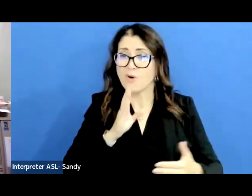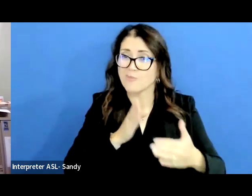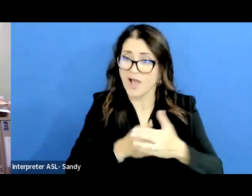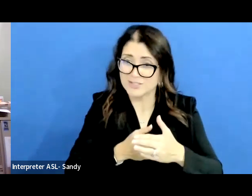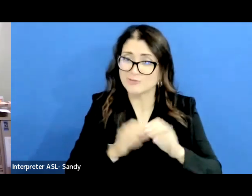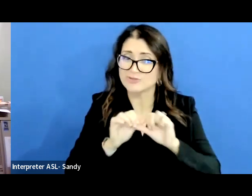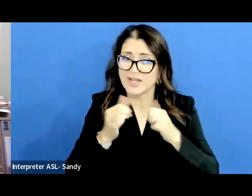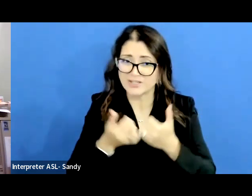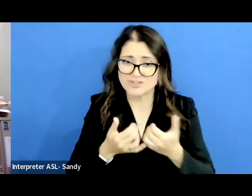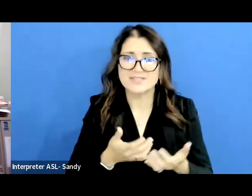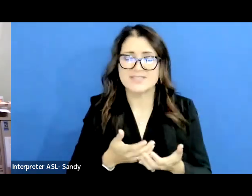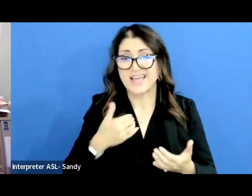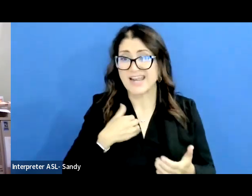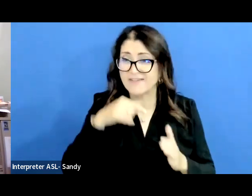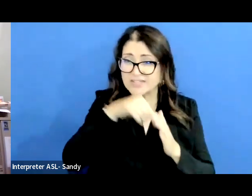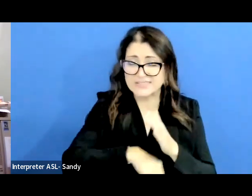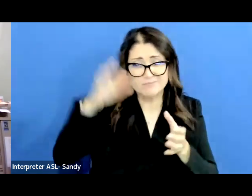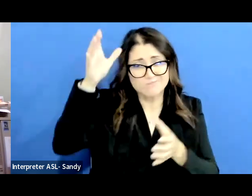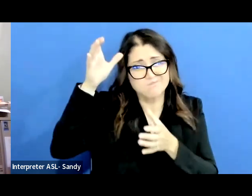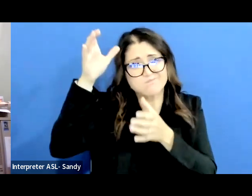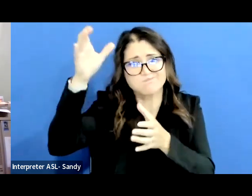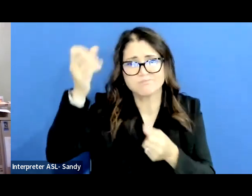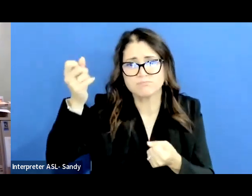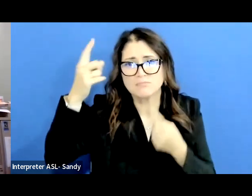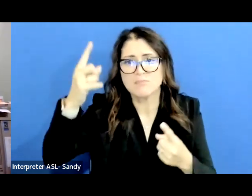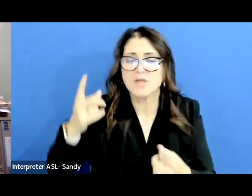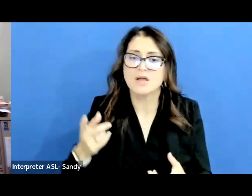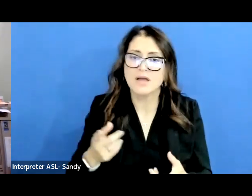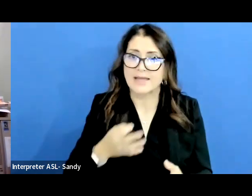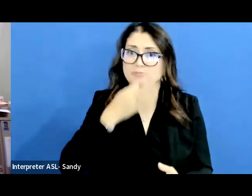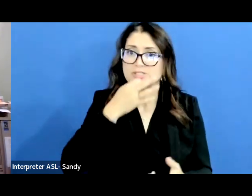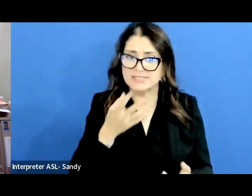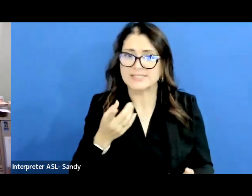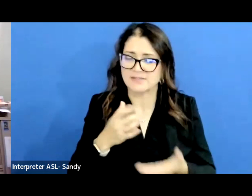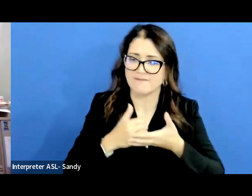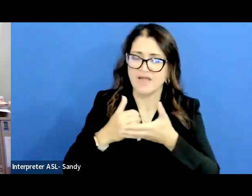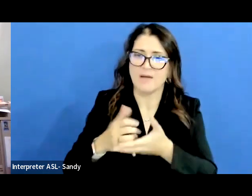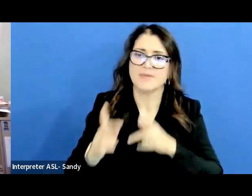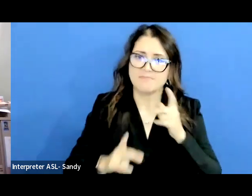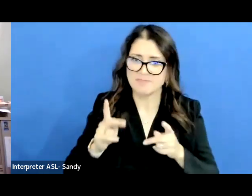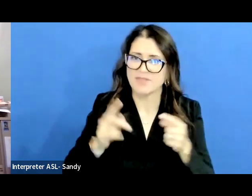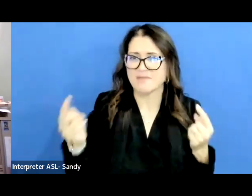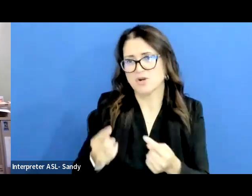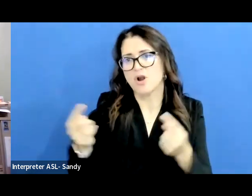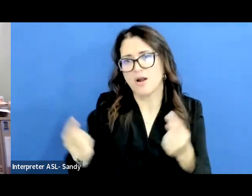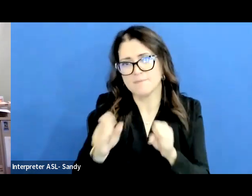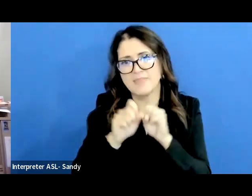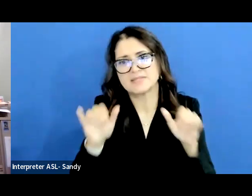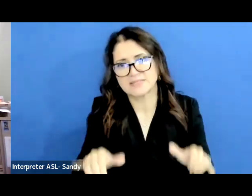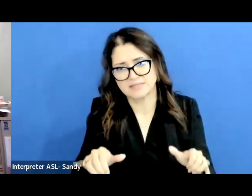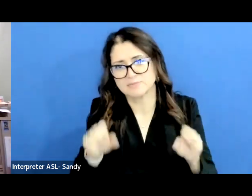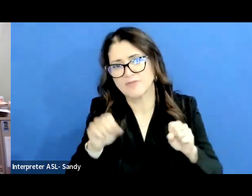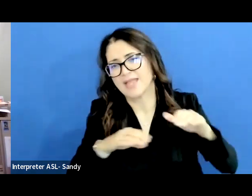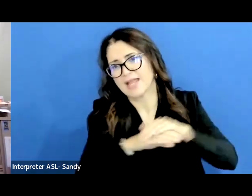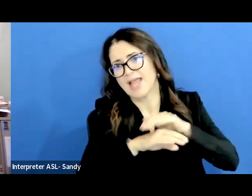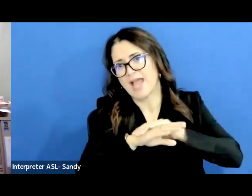deep understanding and expertise of helping people that have been harmed by the system to be able to access